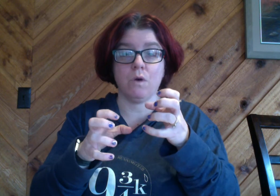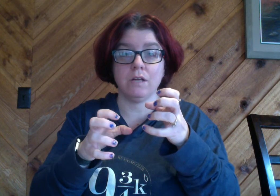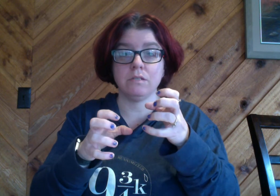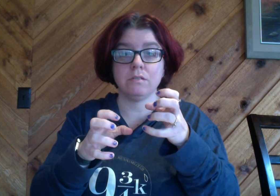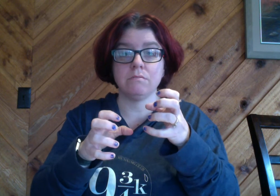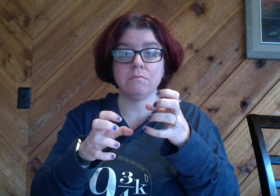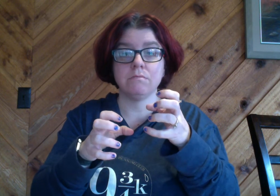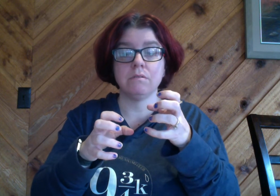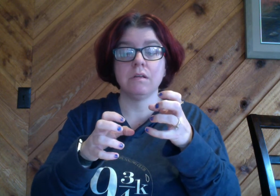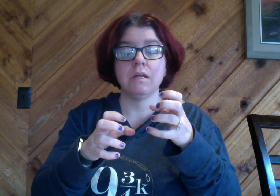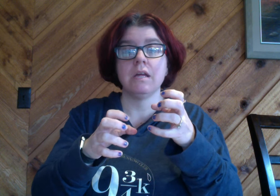want.